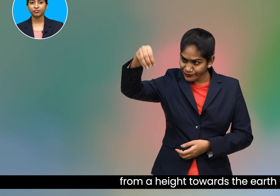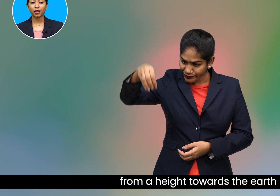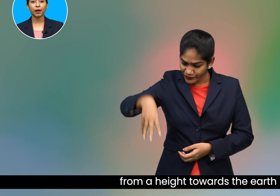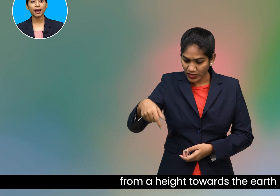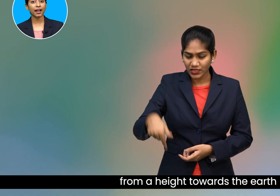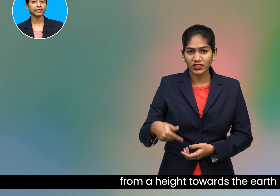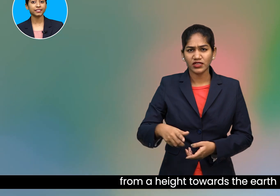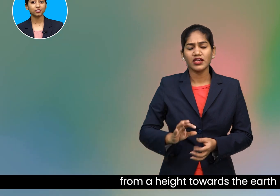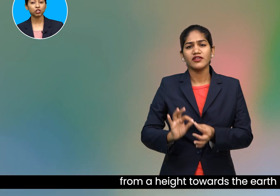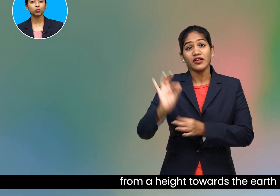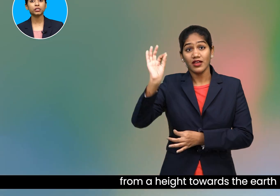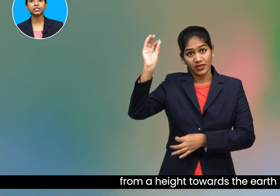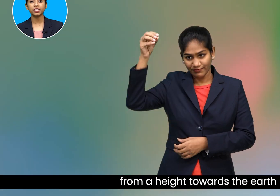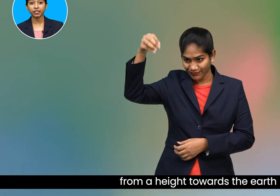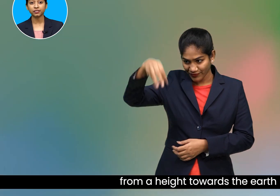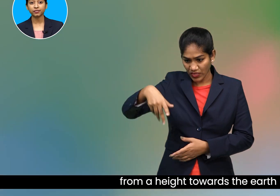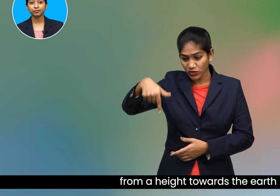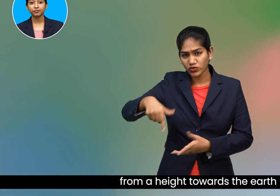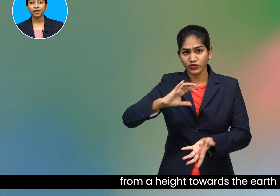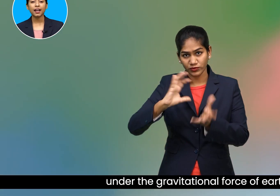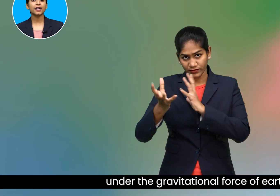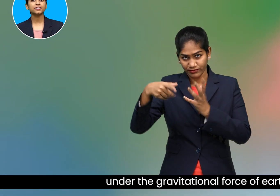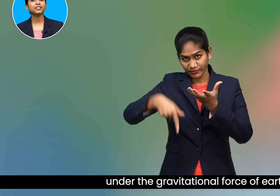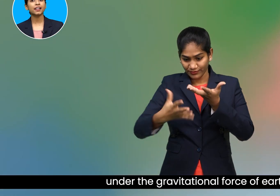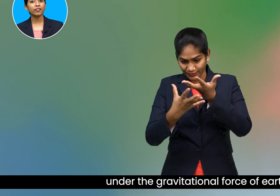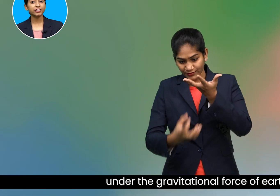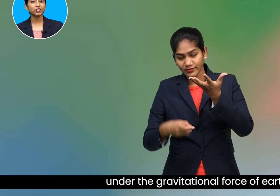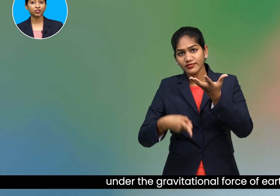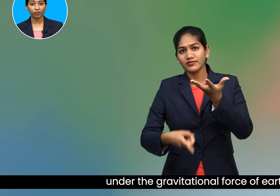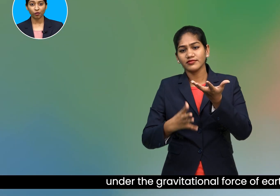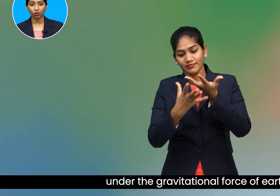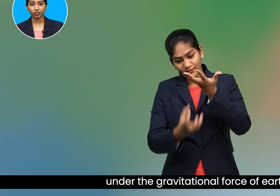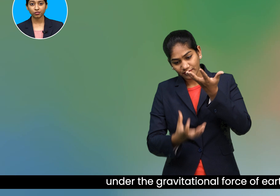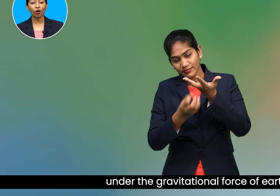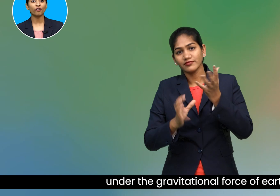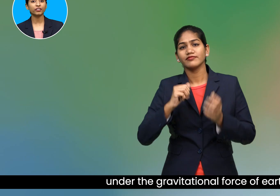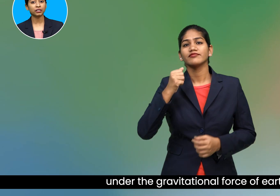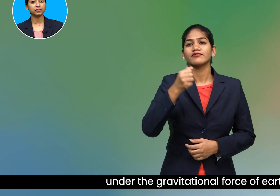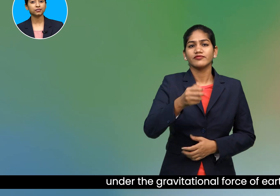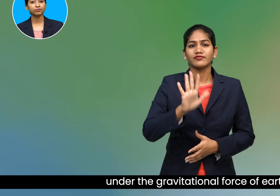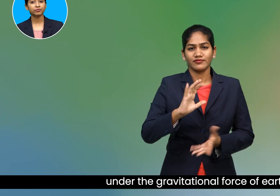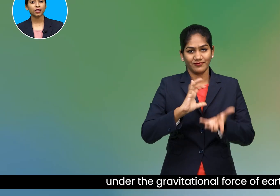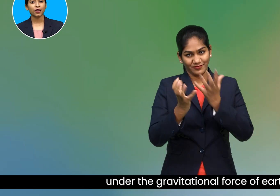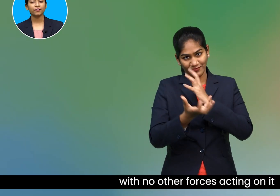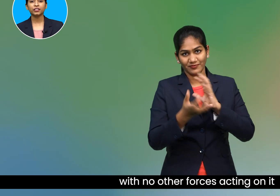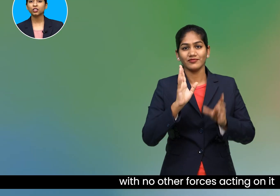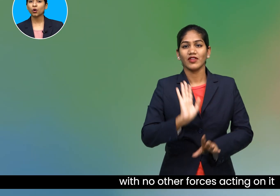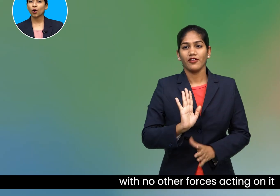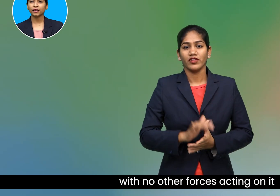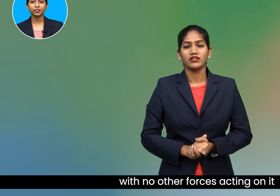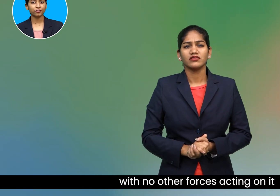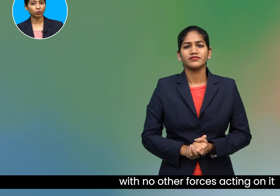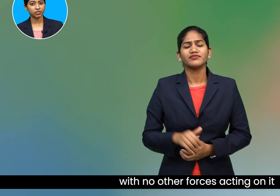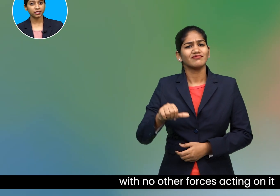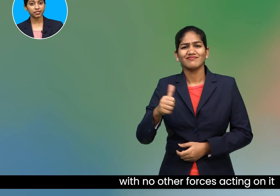object from a height towards the earth under the gravitational force of earth with